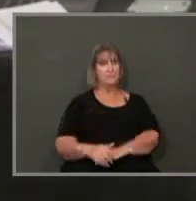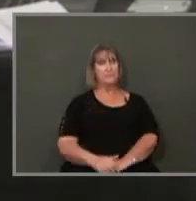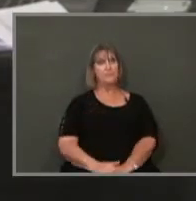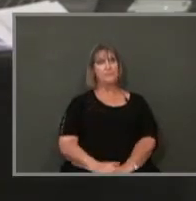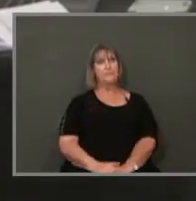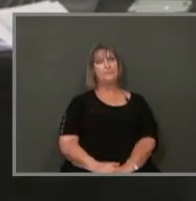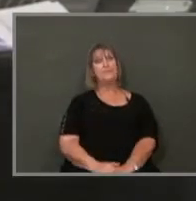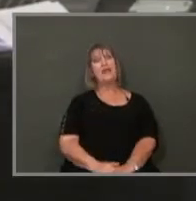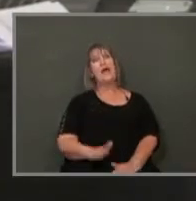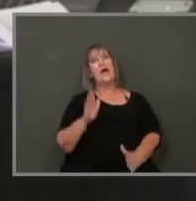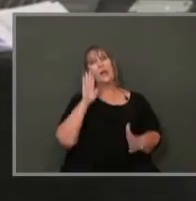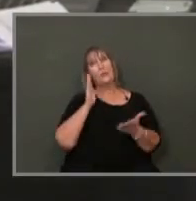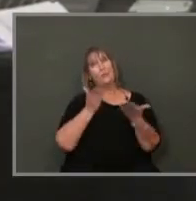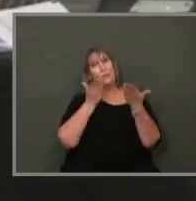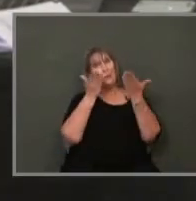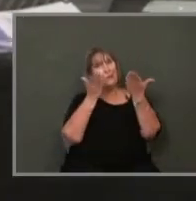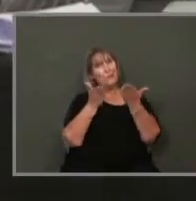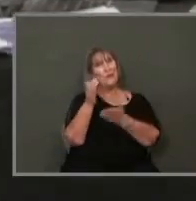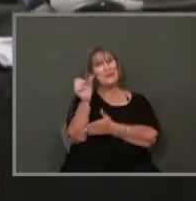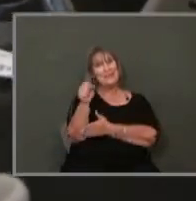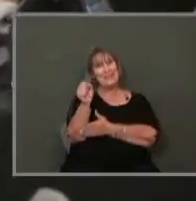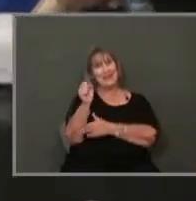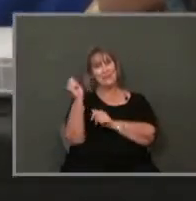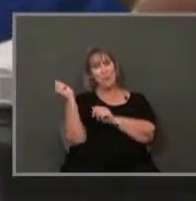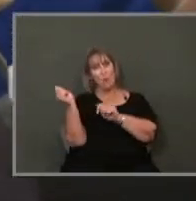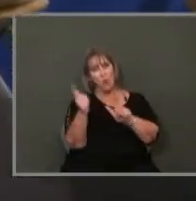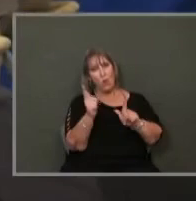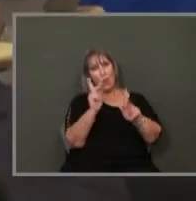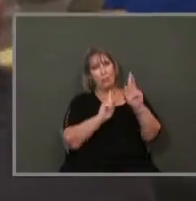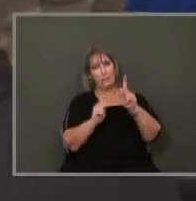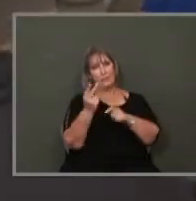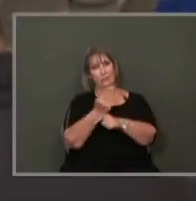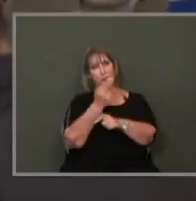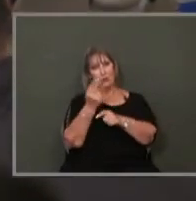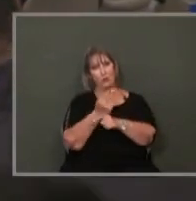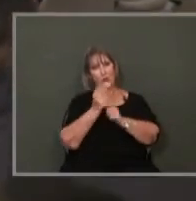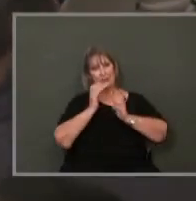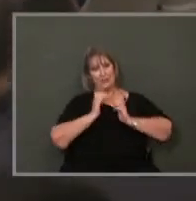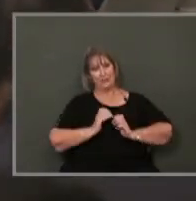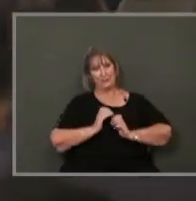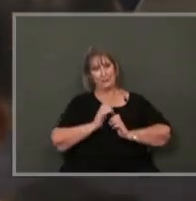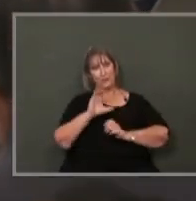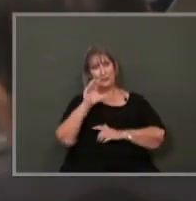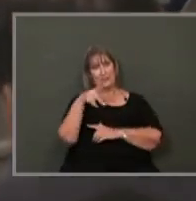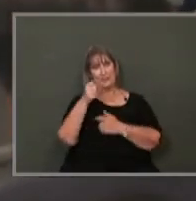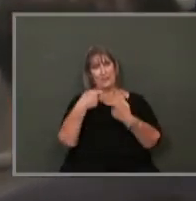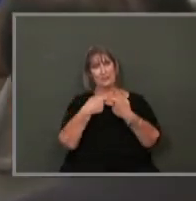the proposal is yes, they would get credited, and it's because